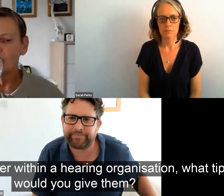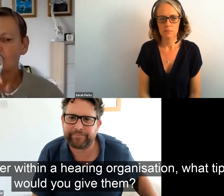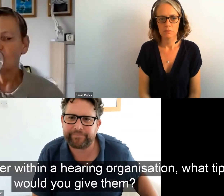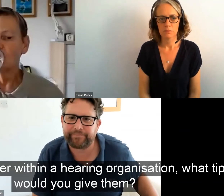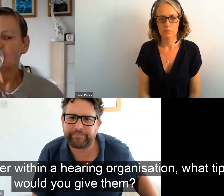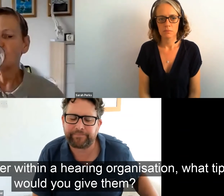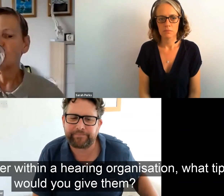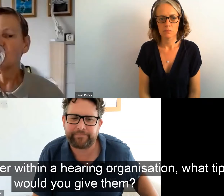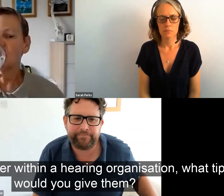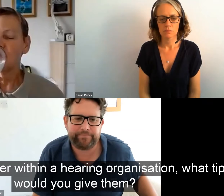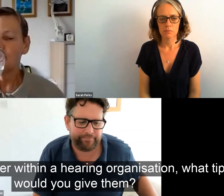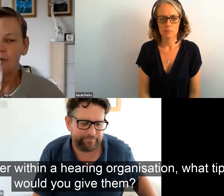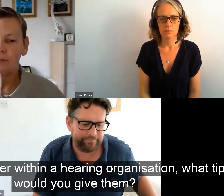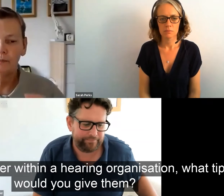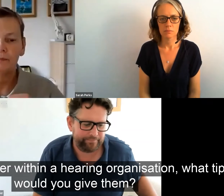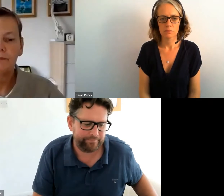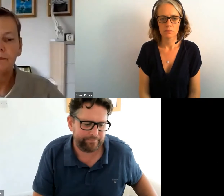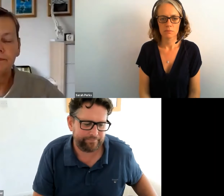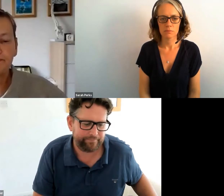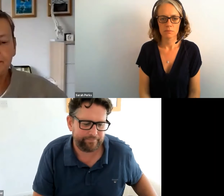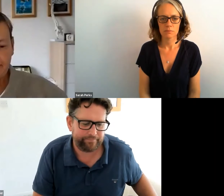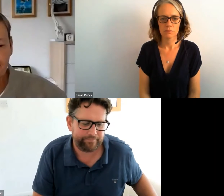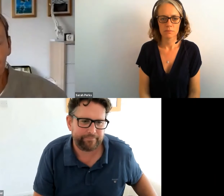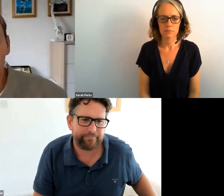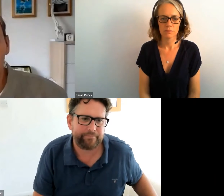tips would you give to them?